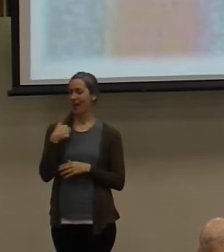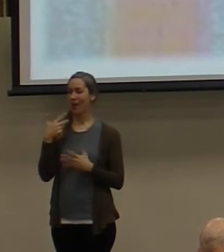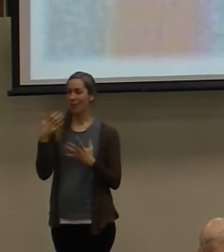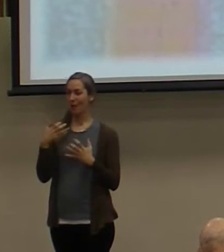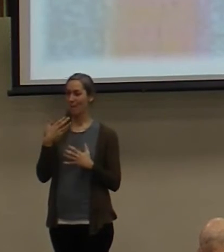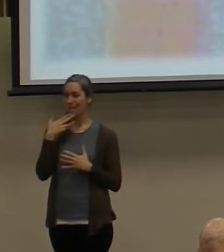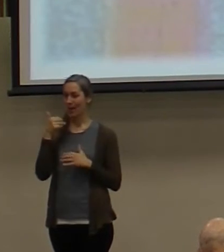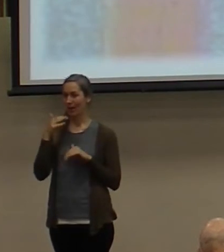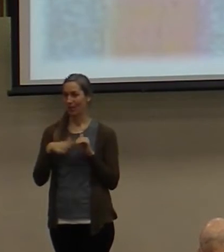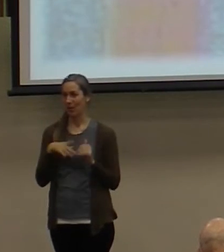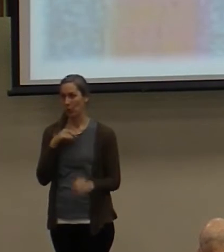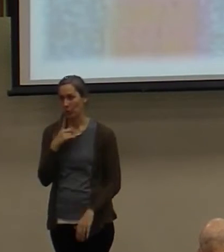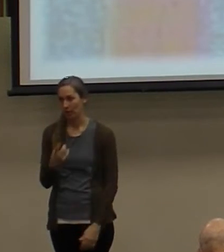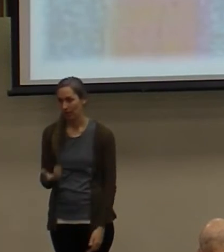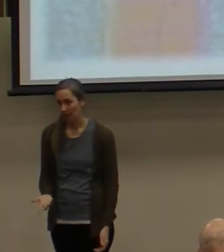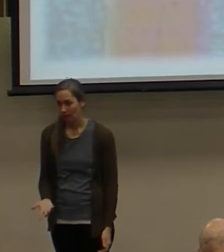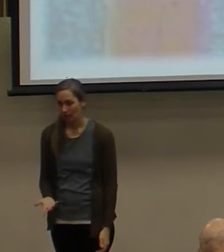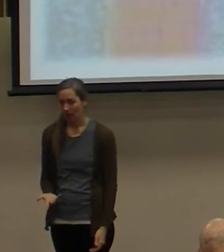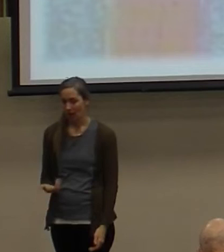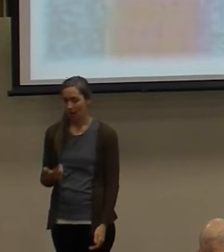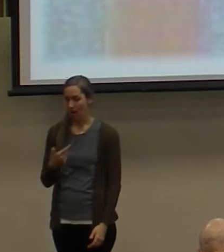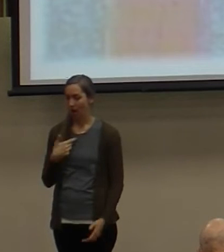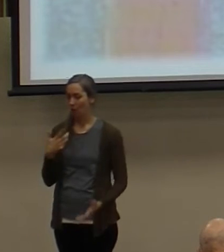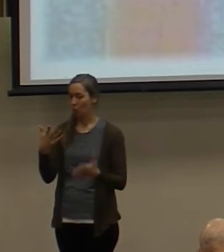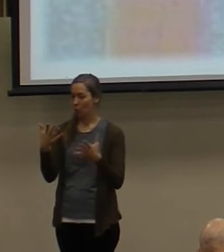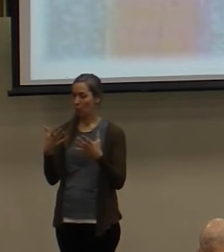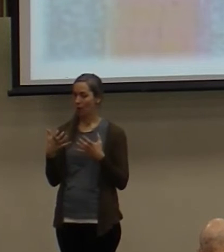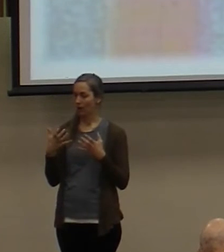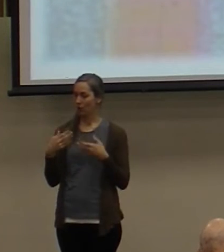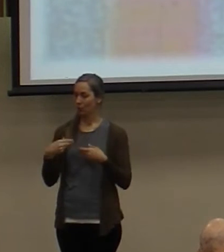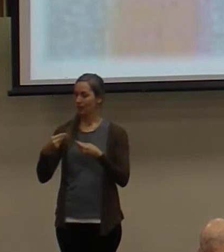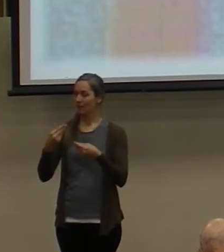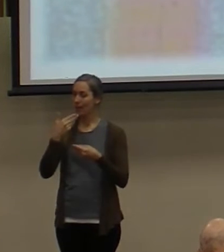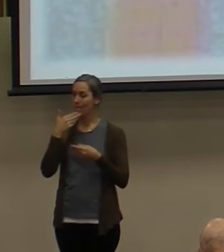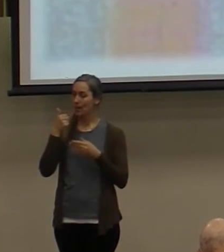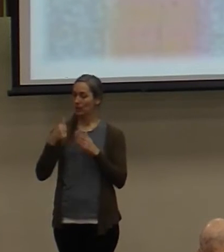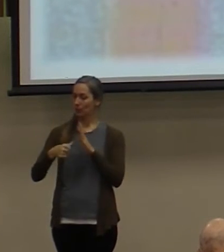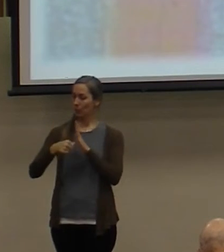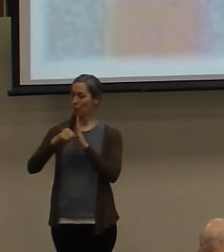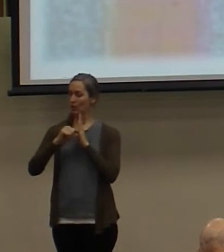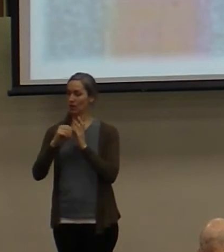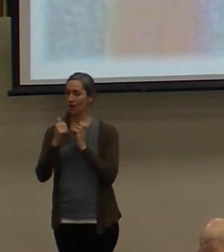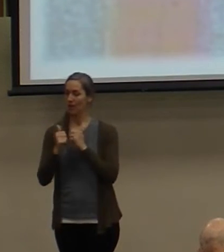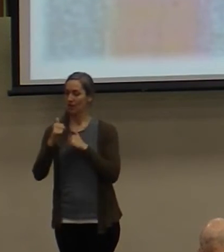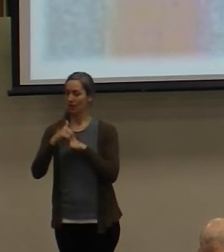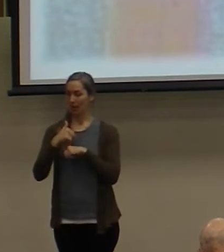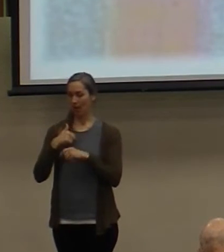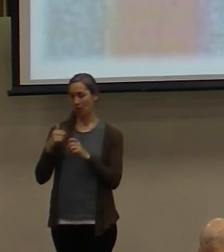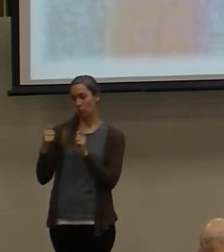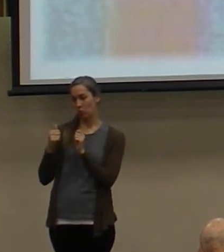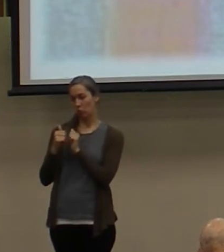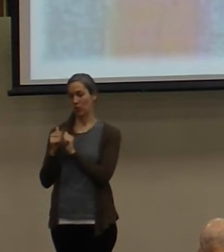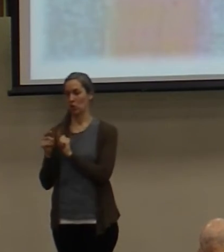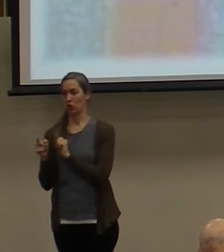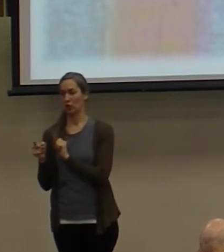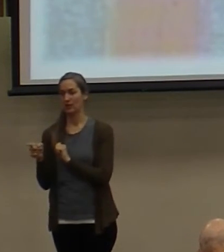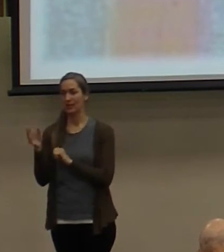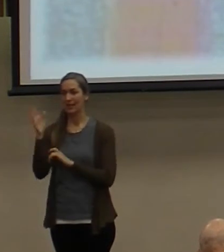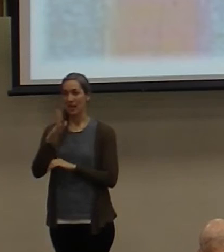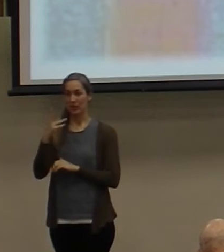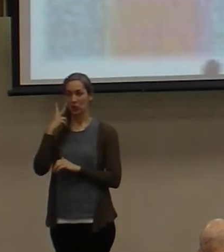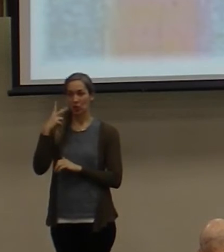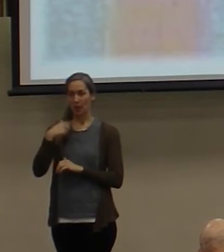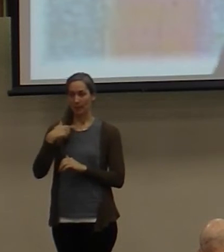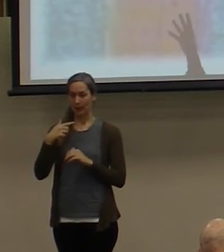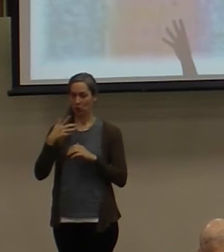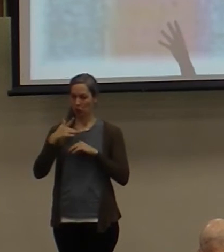really was, right? I mean, I wanted to leave the best impression every time that I was with her. She never saw me early in the